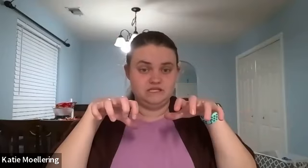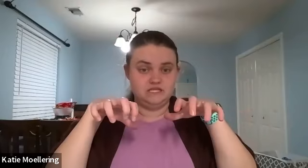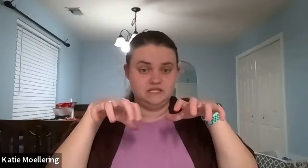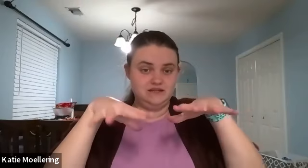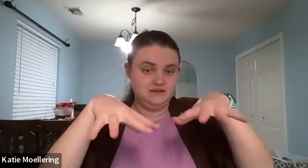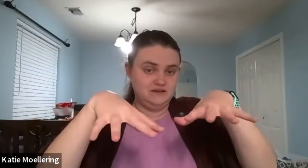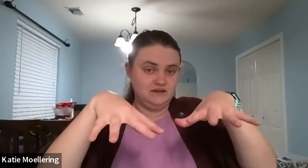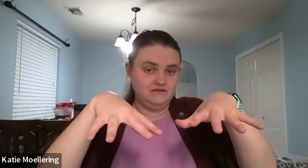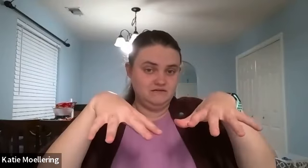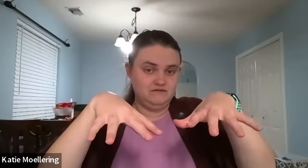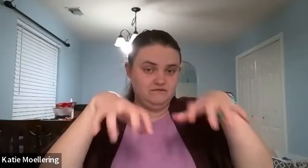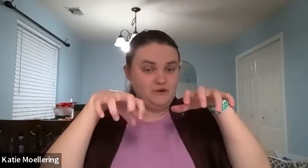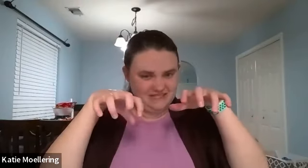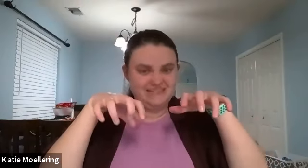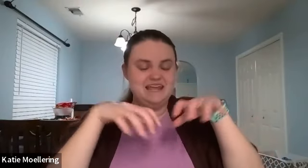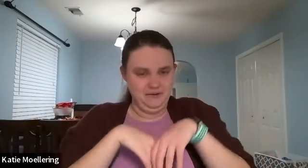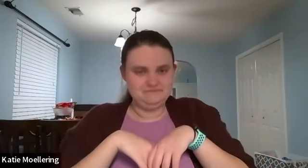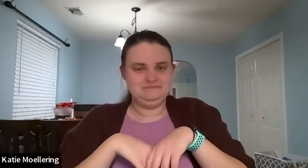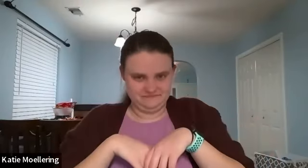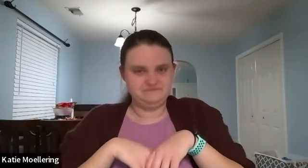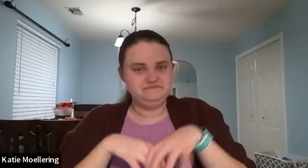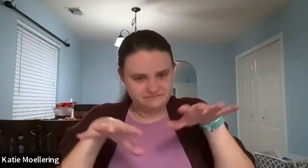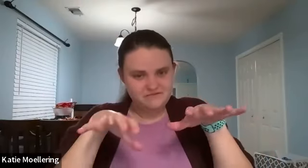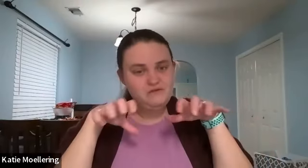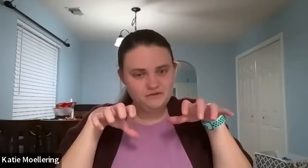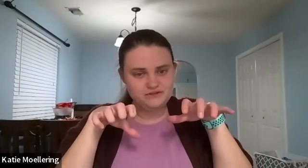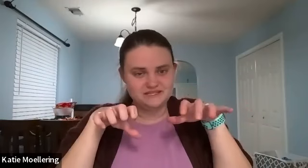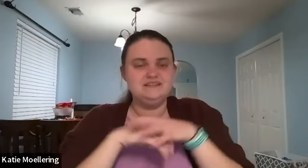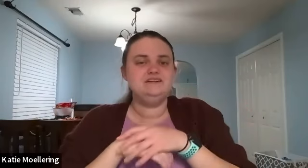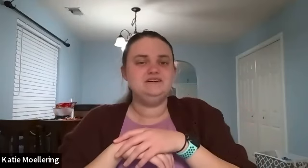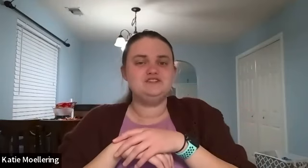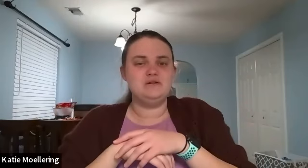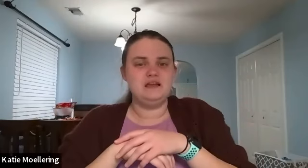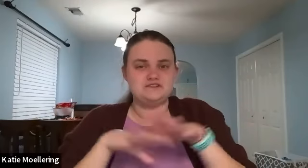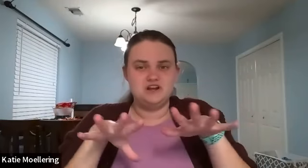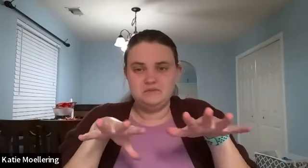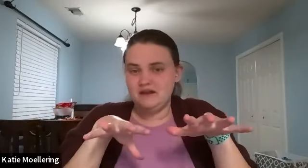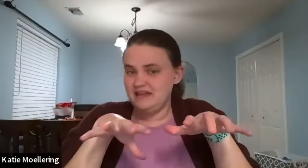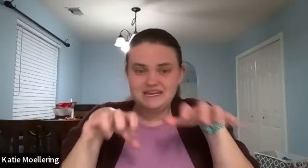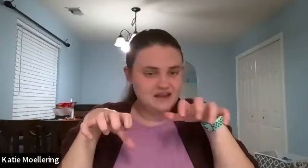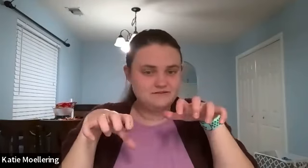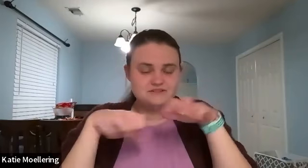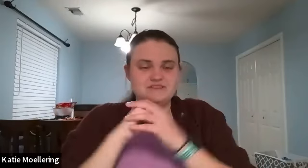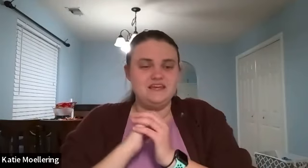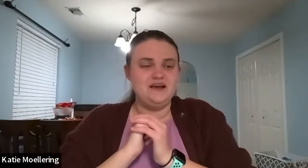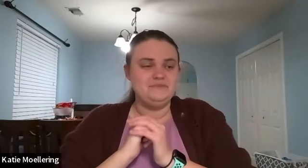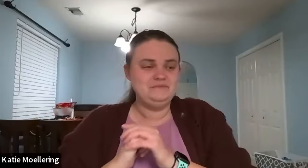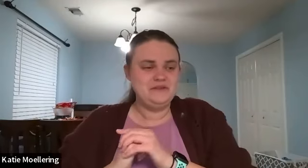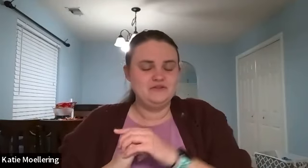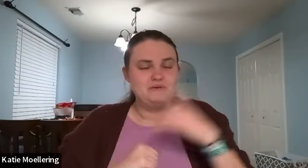frozen, frozen. Yeah. Frozen. So like if you're talking about any kind of frozen thing, the reason